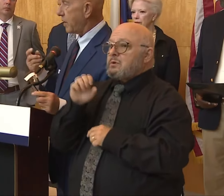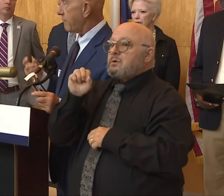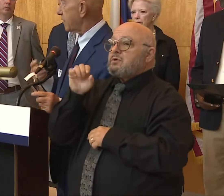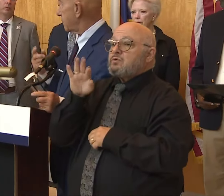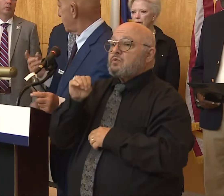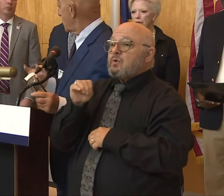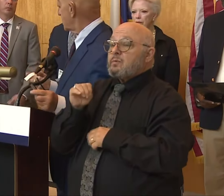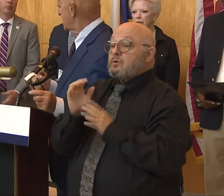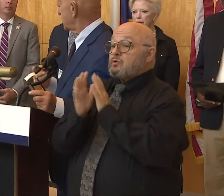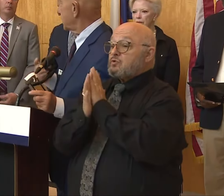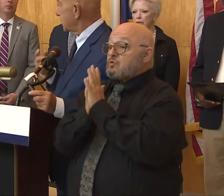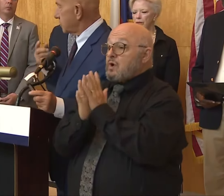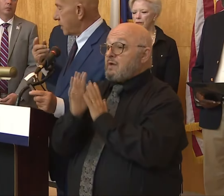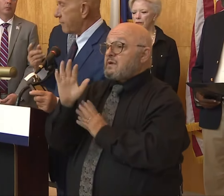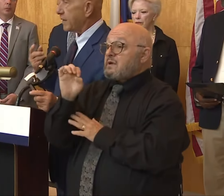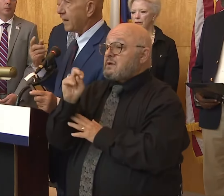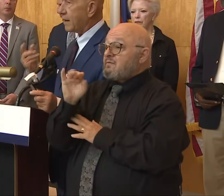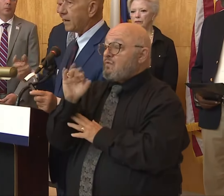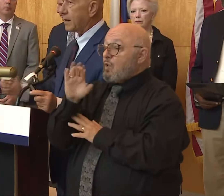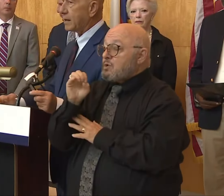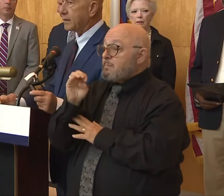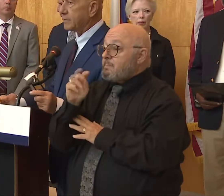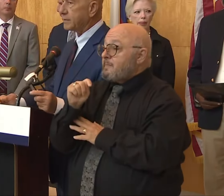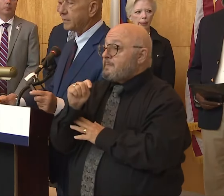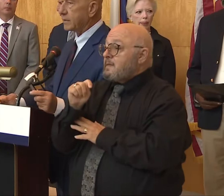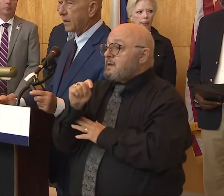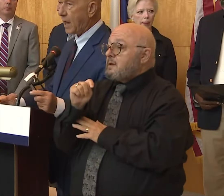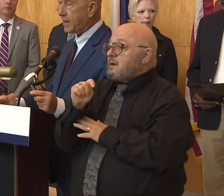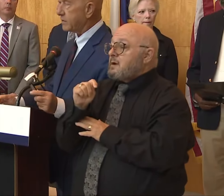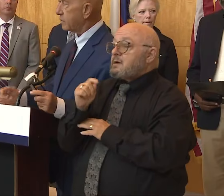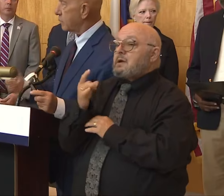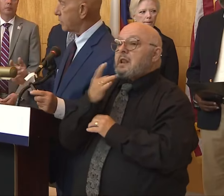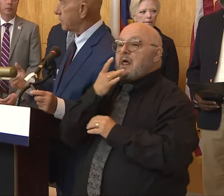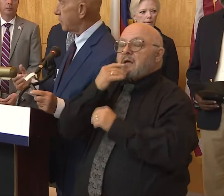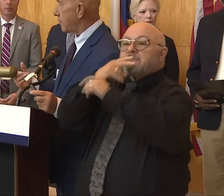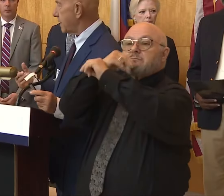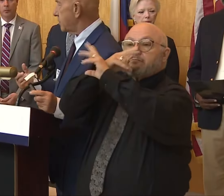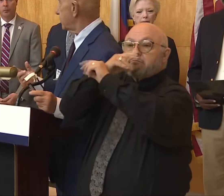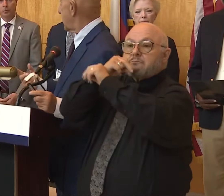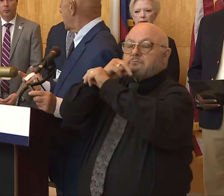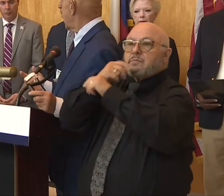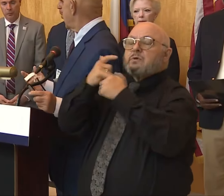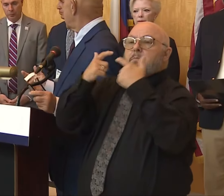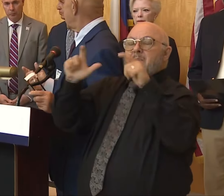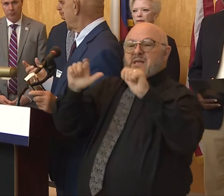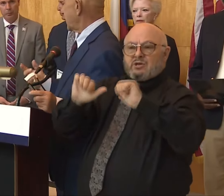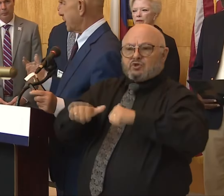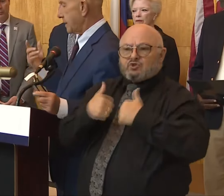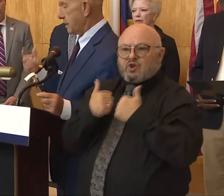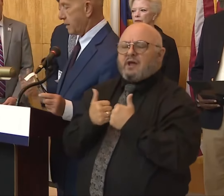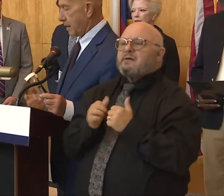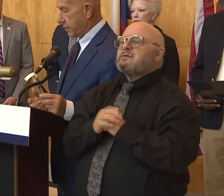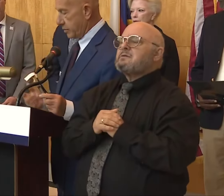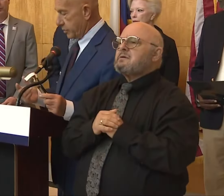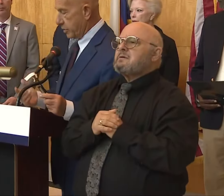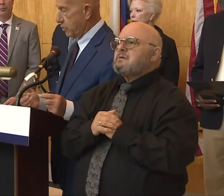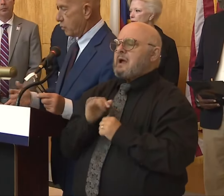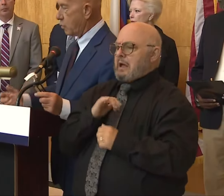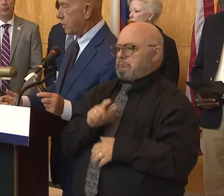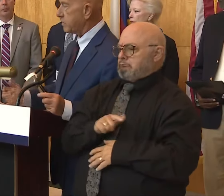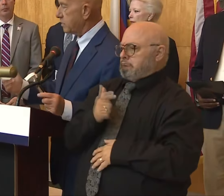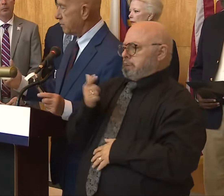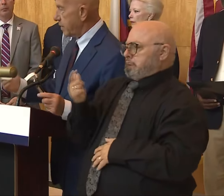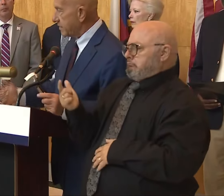certainly traffic enforcement, traffic lights were a major challenge. And I yield to